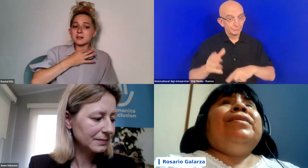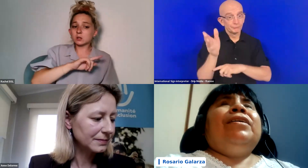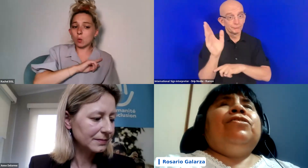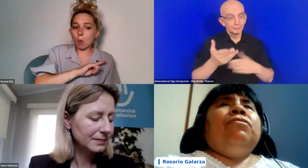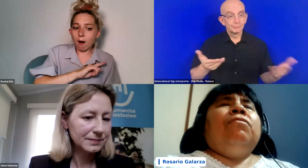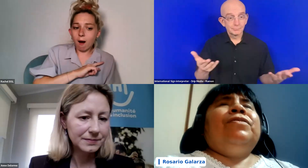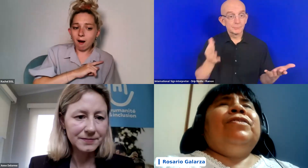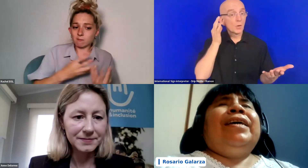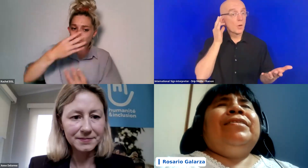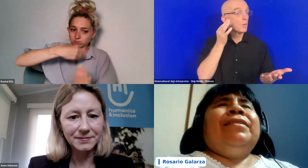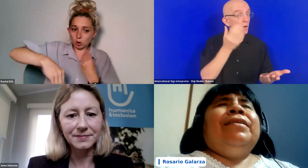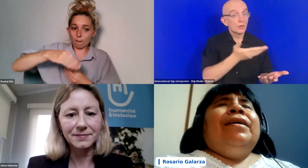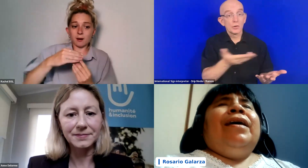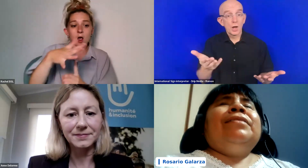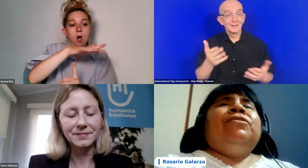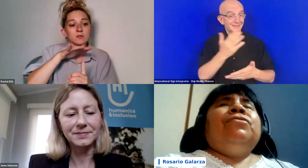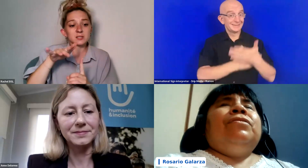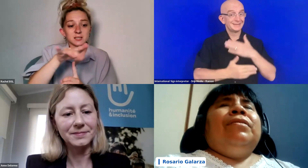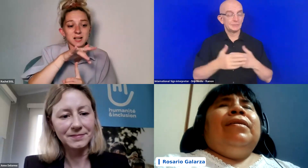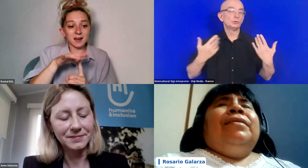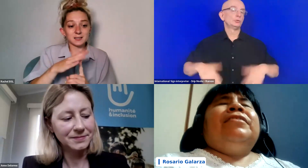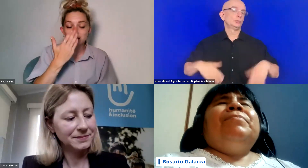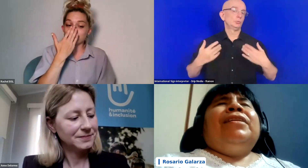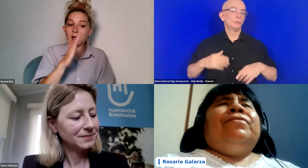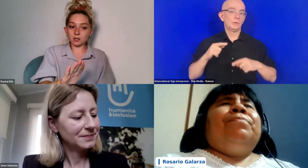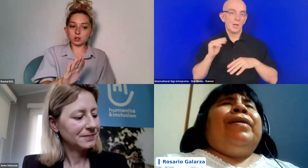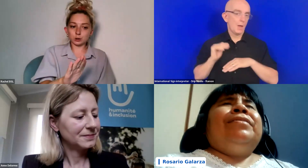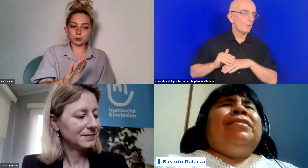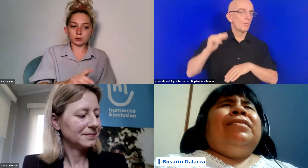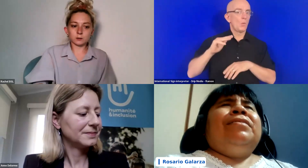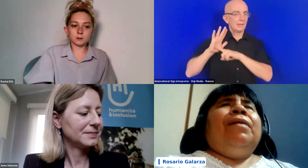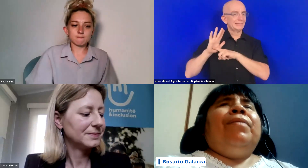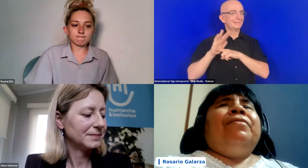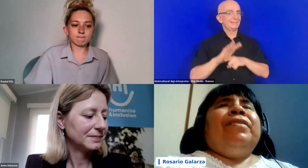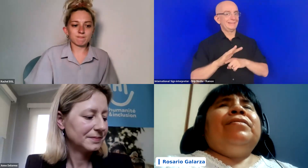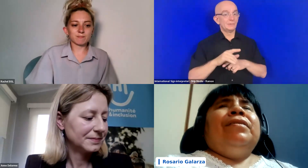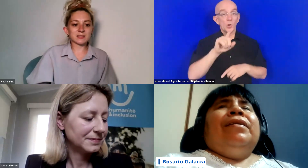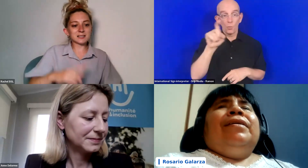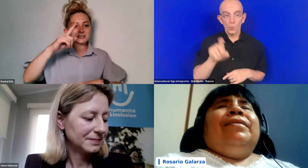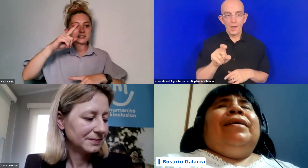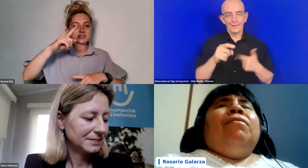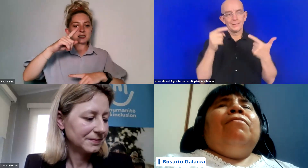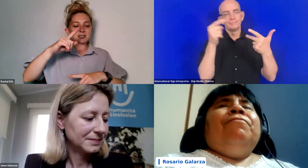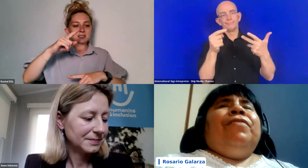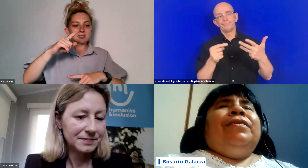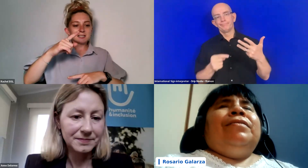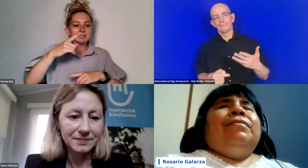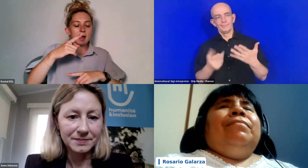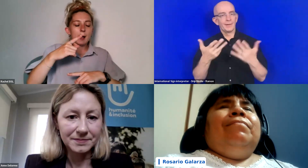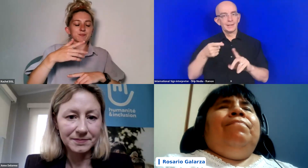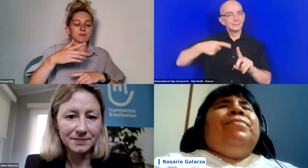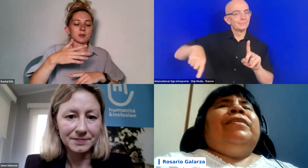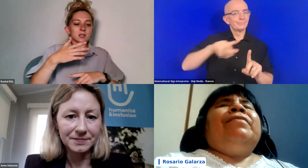a combination of societal attitudes, discriminatory practices, and barriers they often